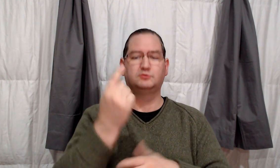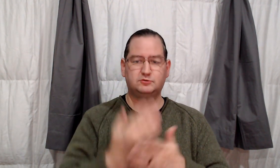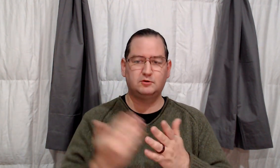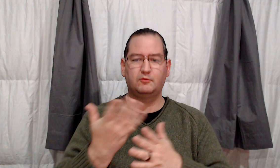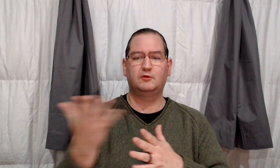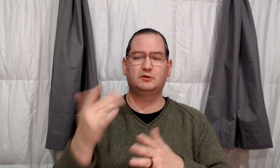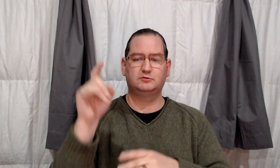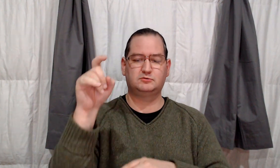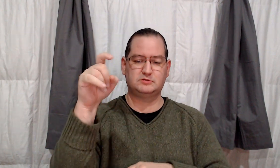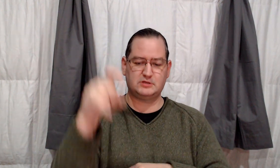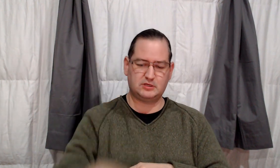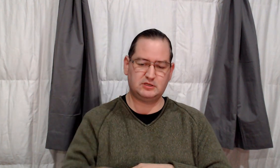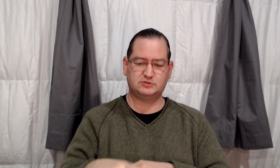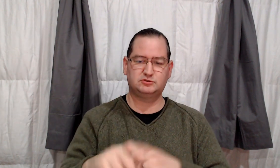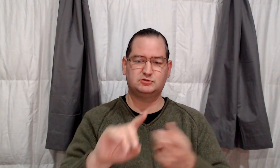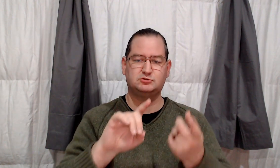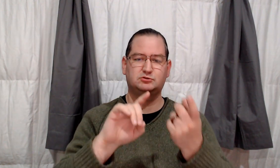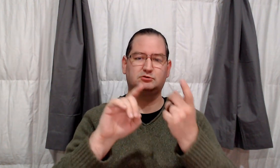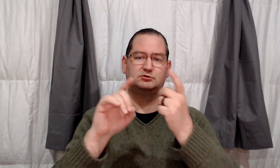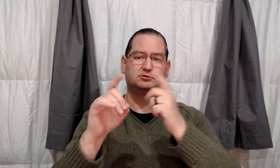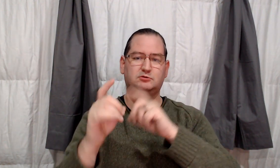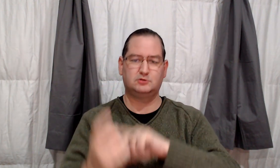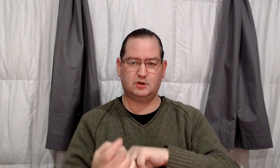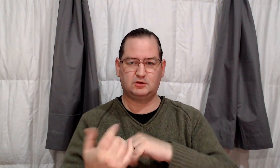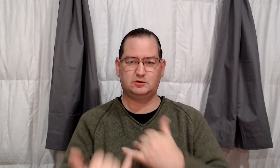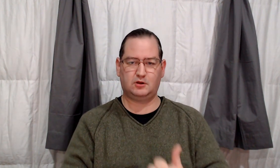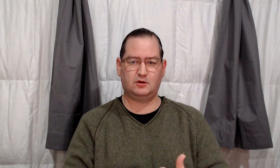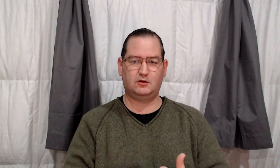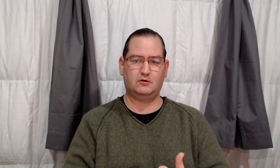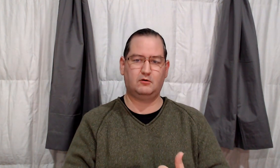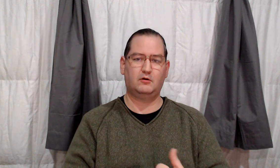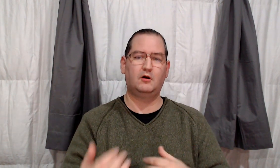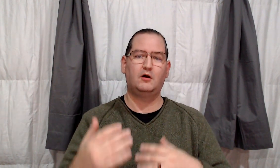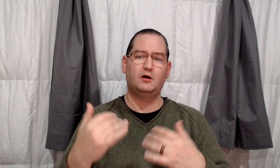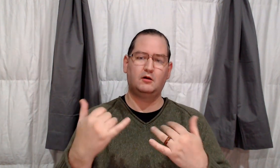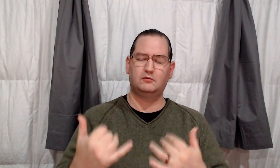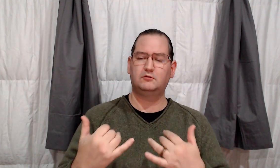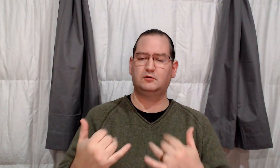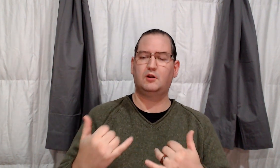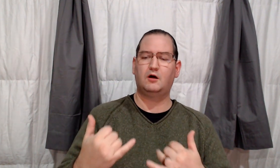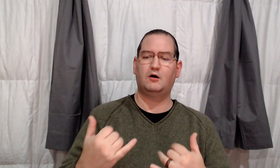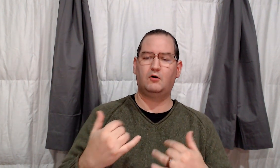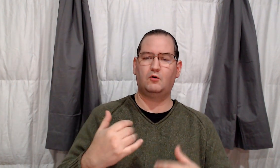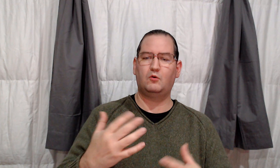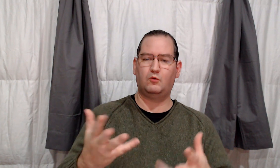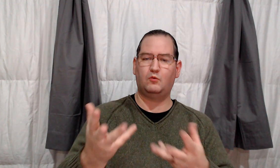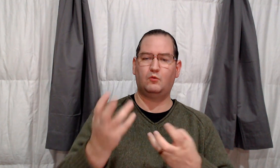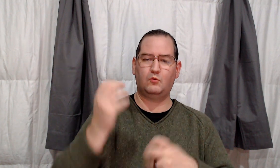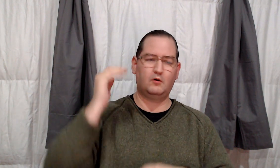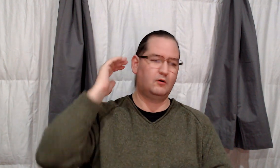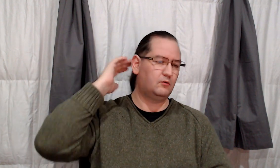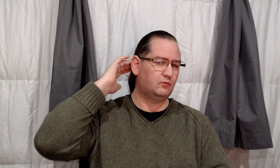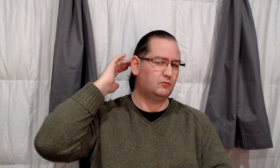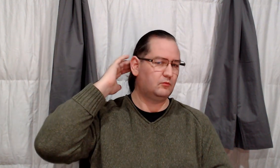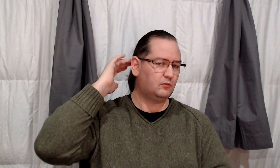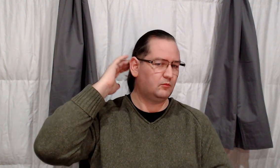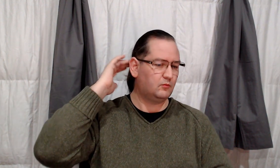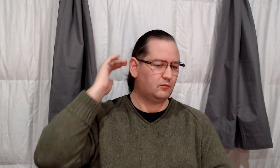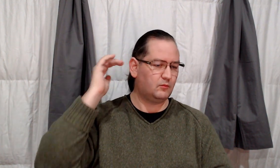Now I'd like your unconscious mind to hand over those signals to the part